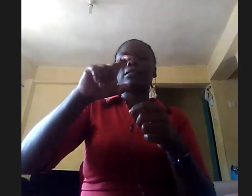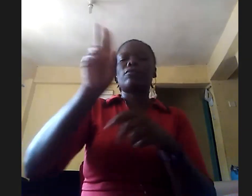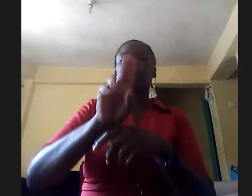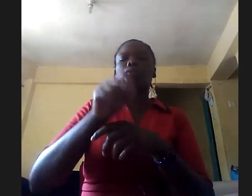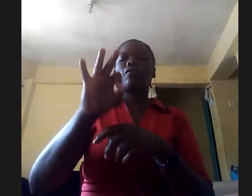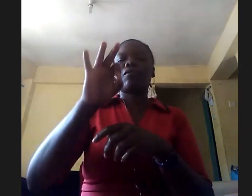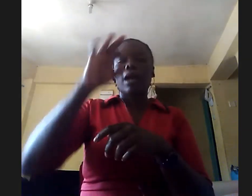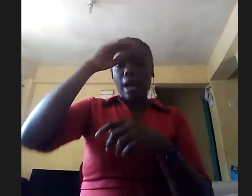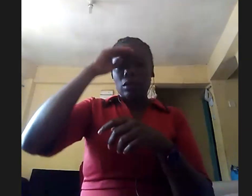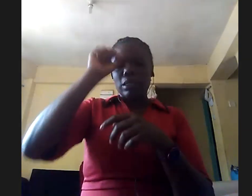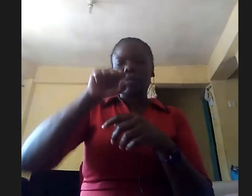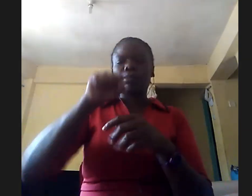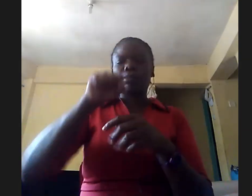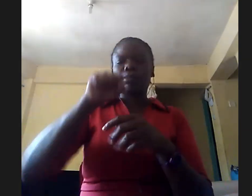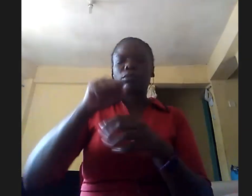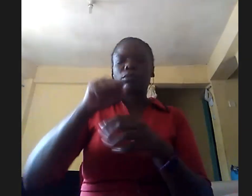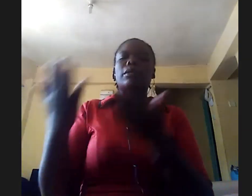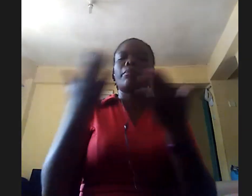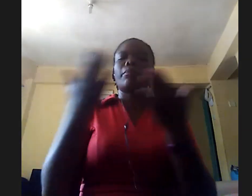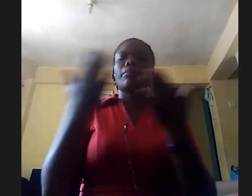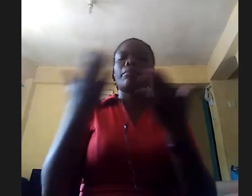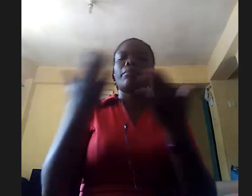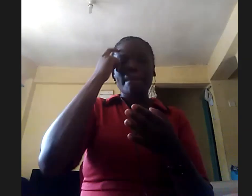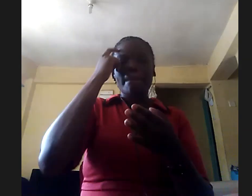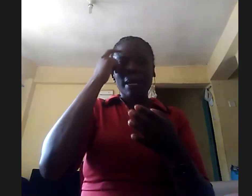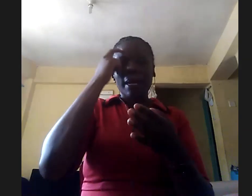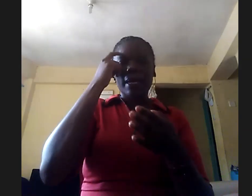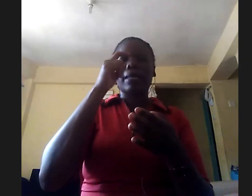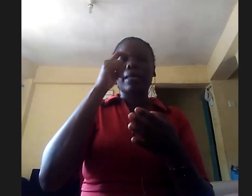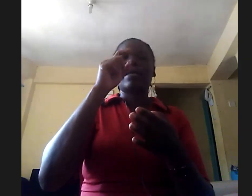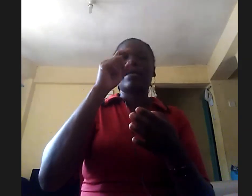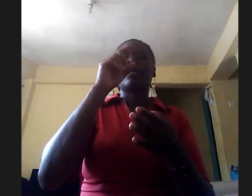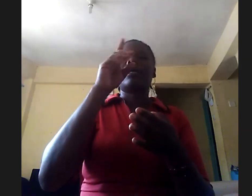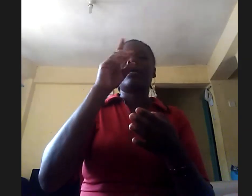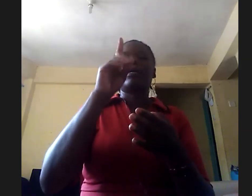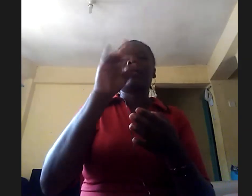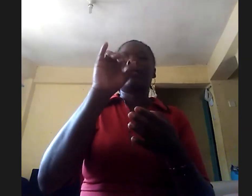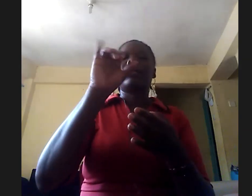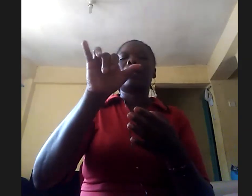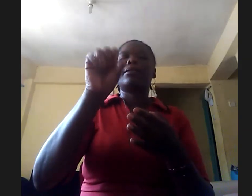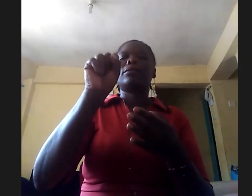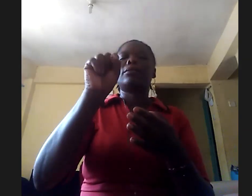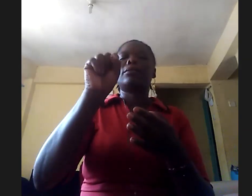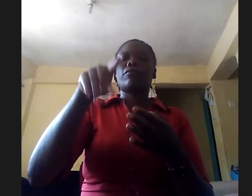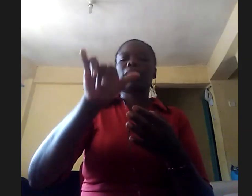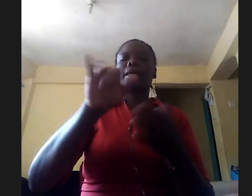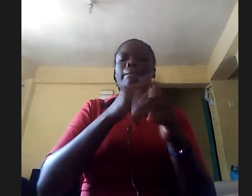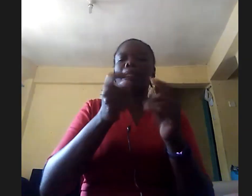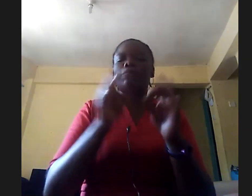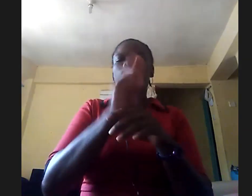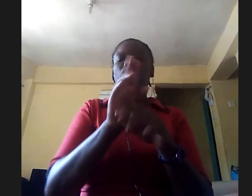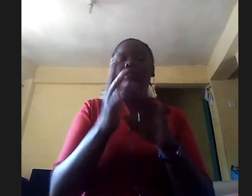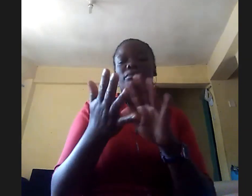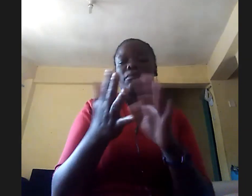that brain atrophy. But if you use alcohol in moderation, Mhm. yeah, probably it won't lead to that. So I think